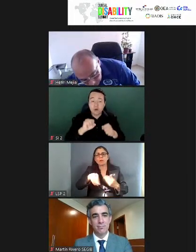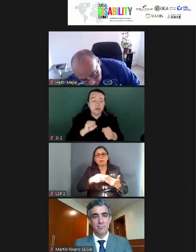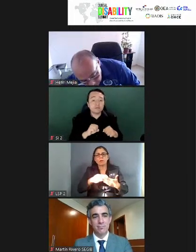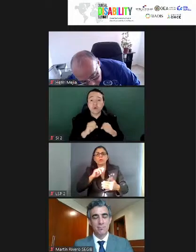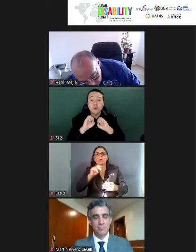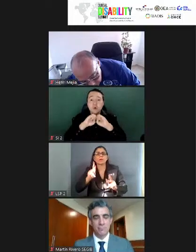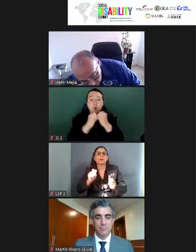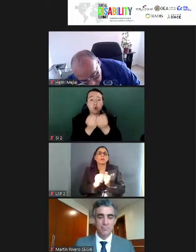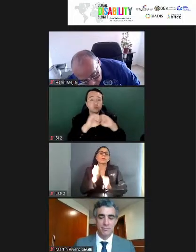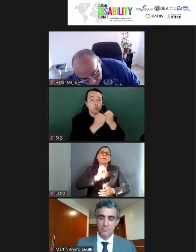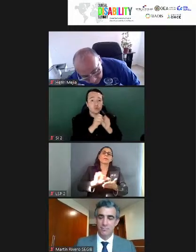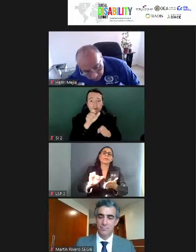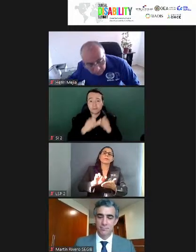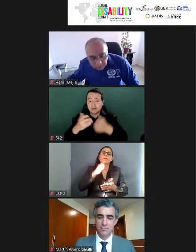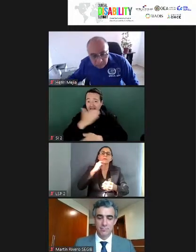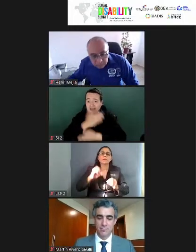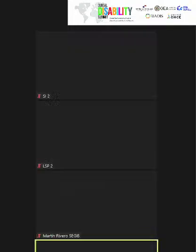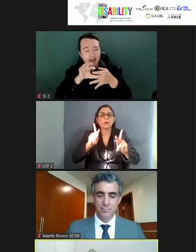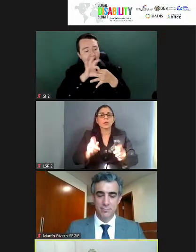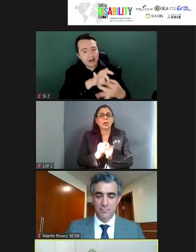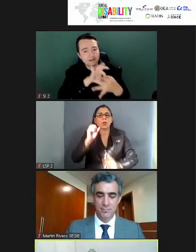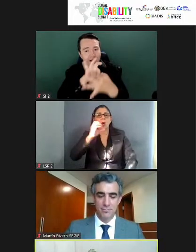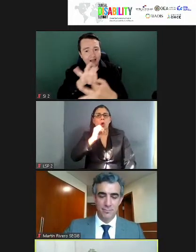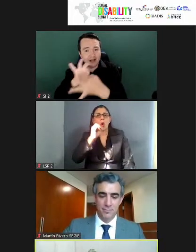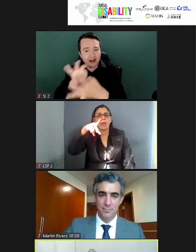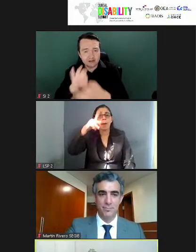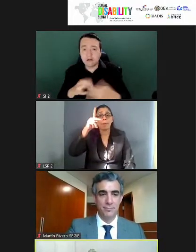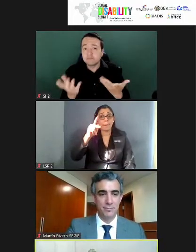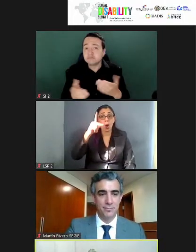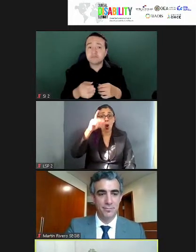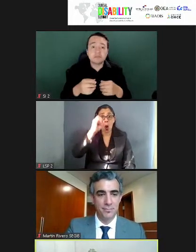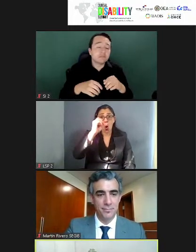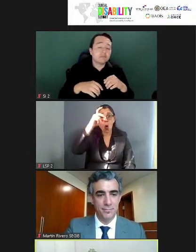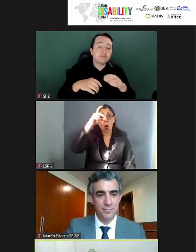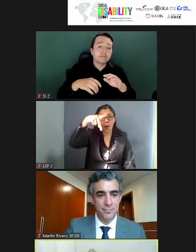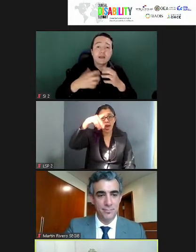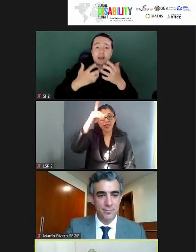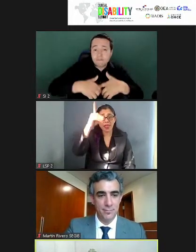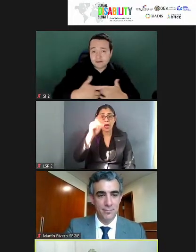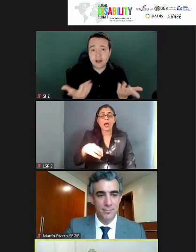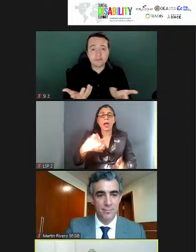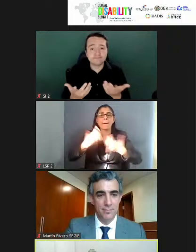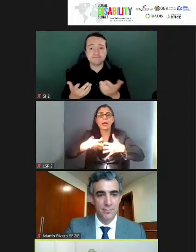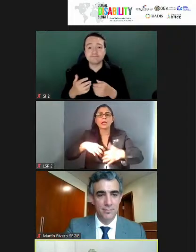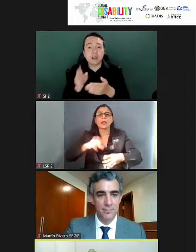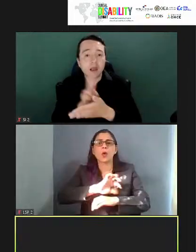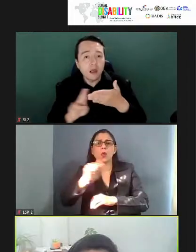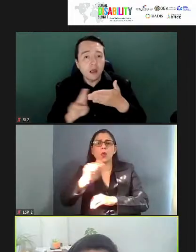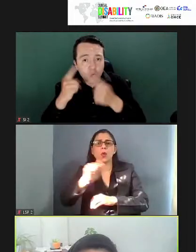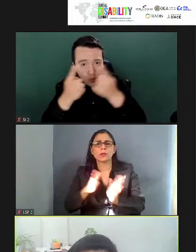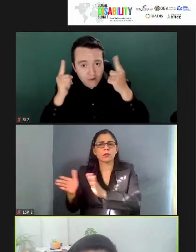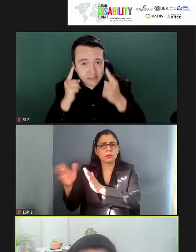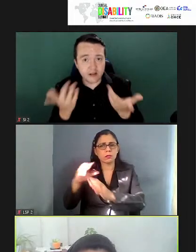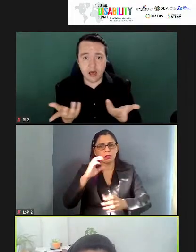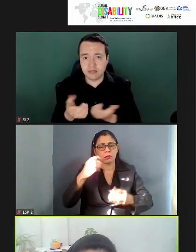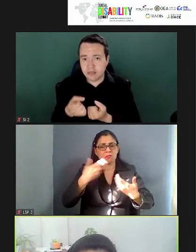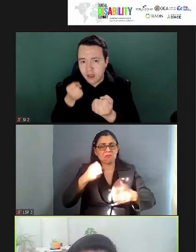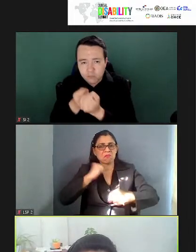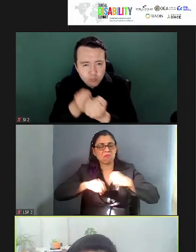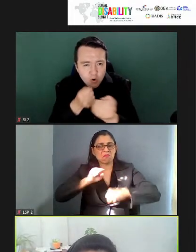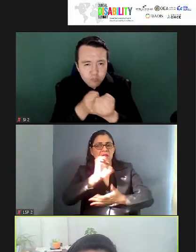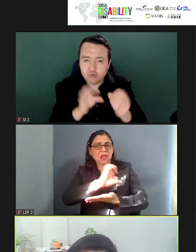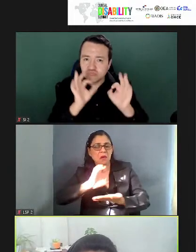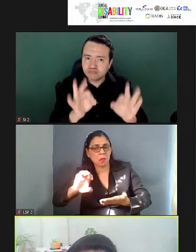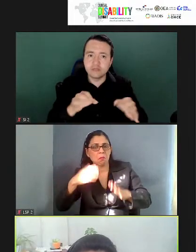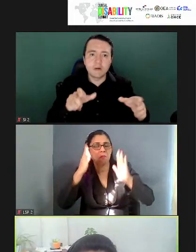diversity of organizations and people of persons with disabilities companies and other sectors such as the academia